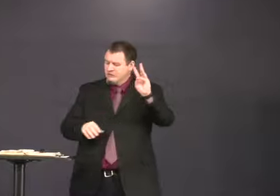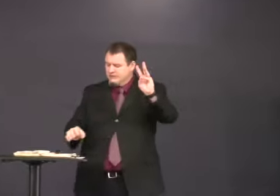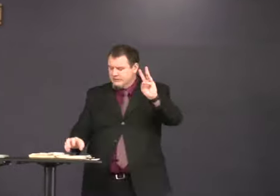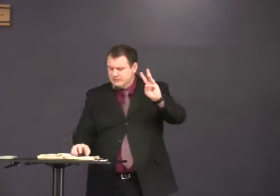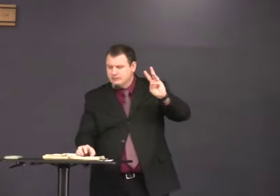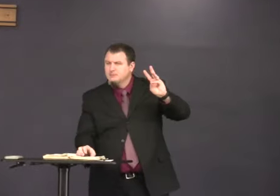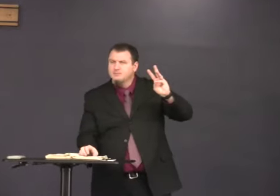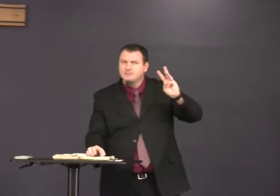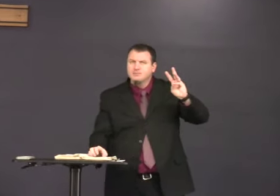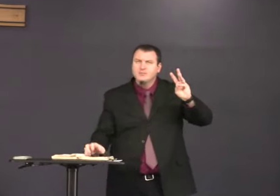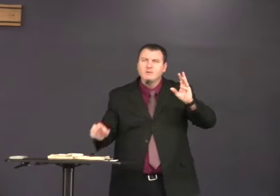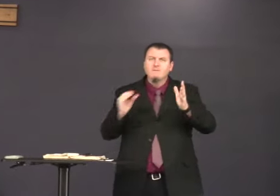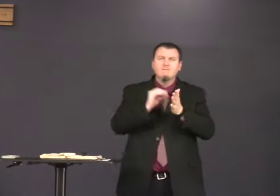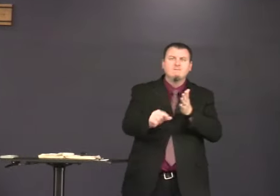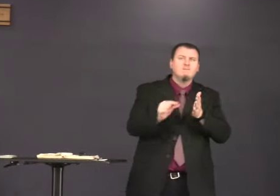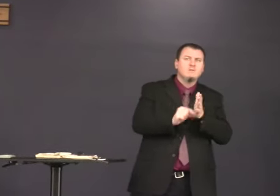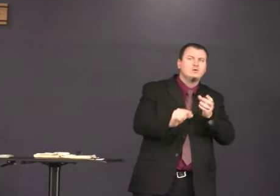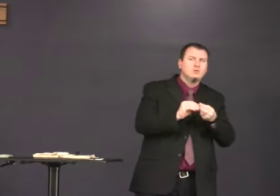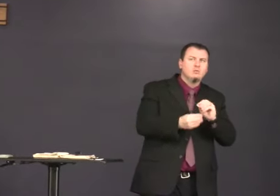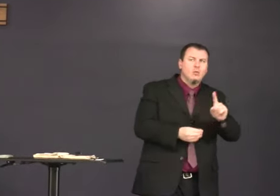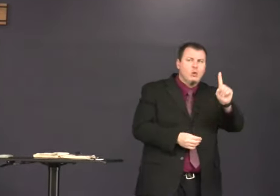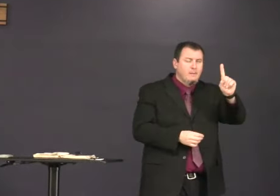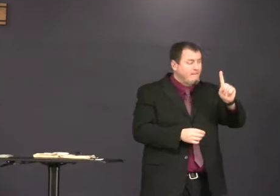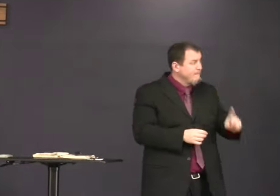here's another problem. Let's see what today is.